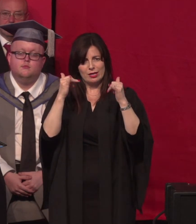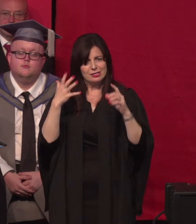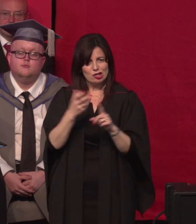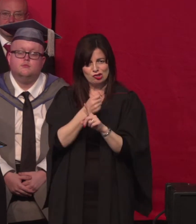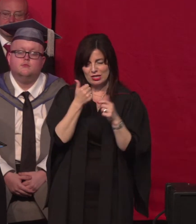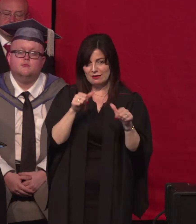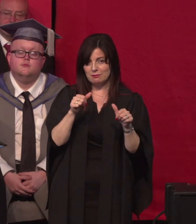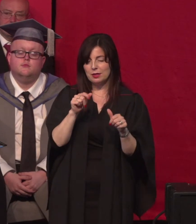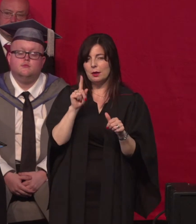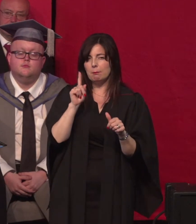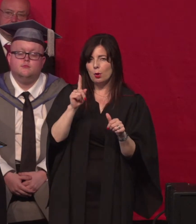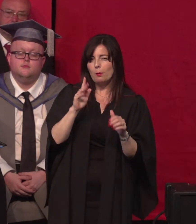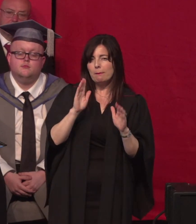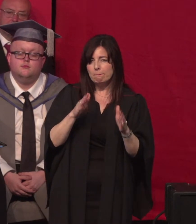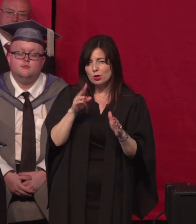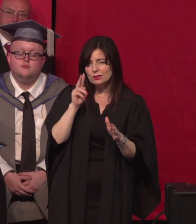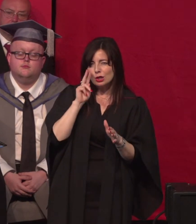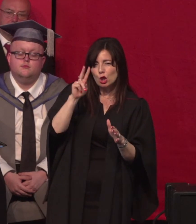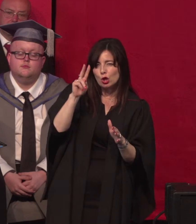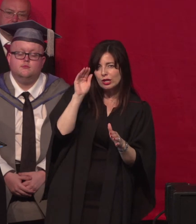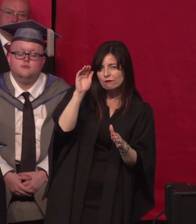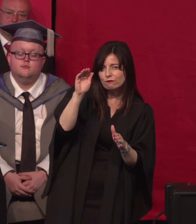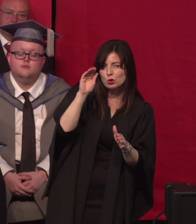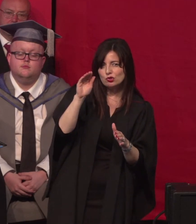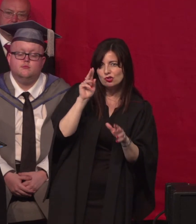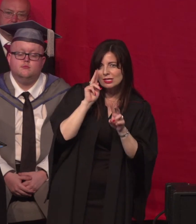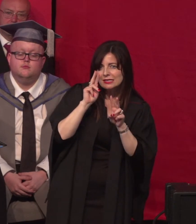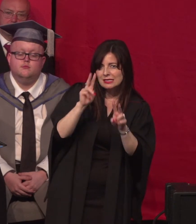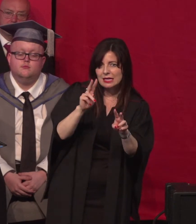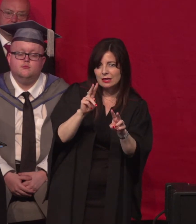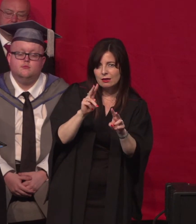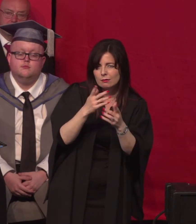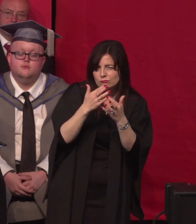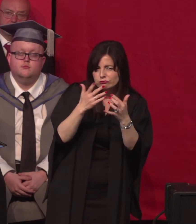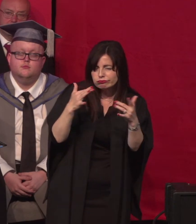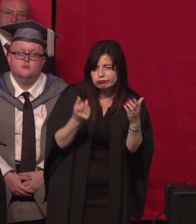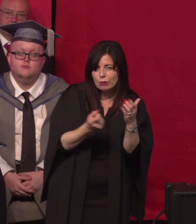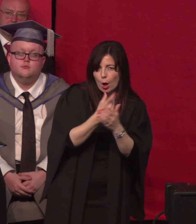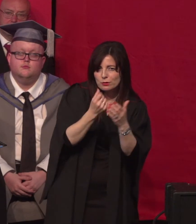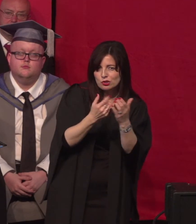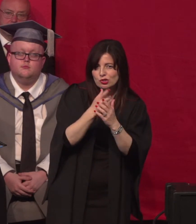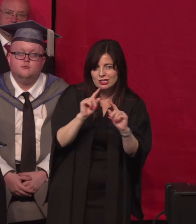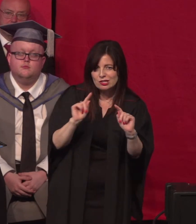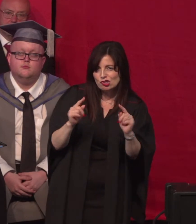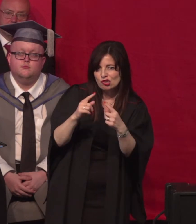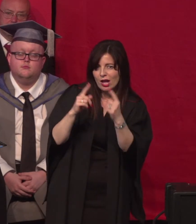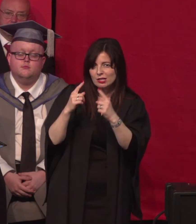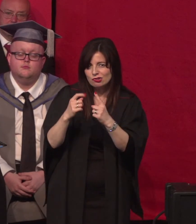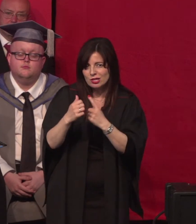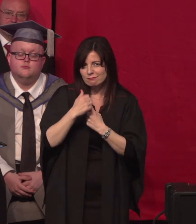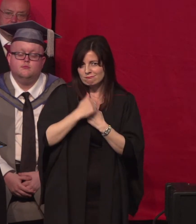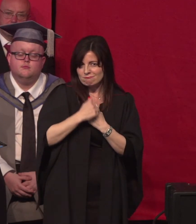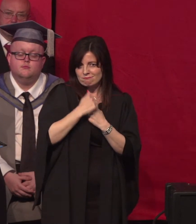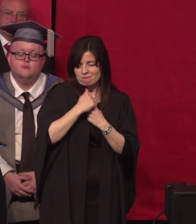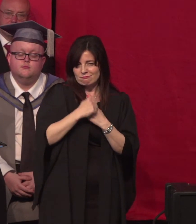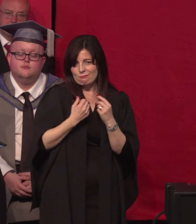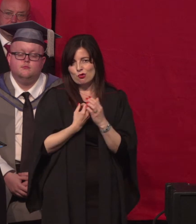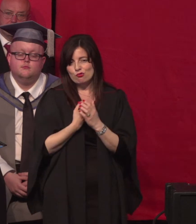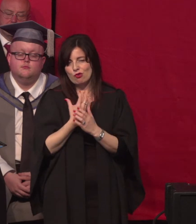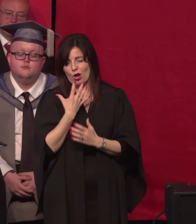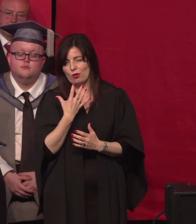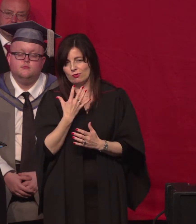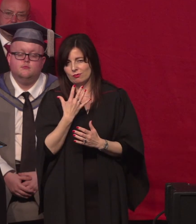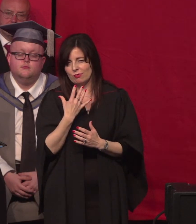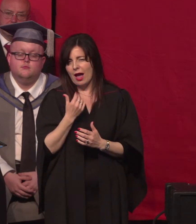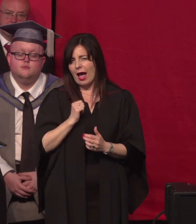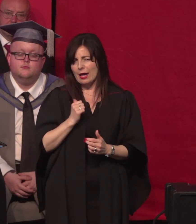future filled with an abundance of opportunities and new challenges, which offer us the ability to grow. I'm sure I'm not alone